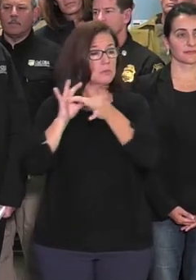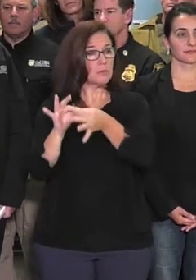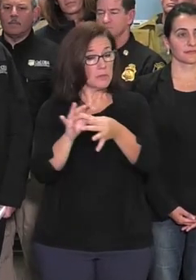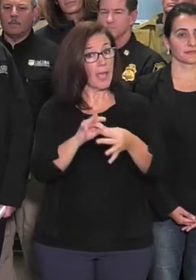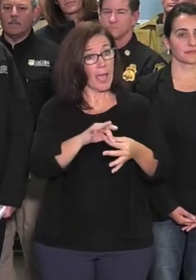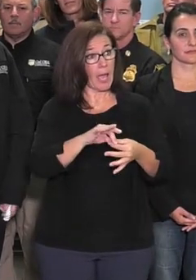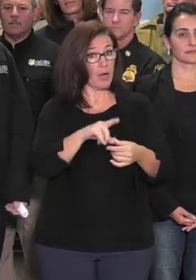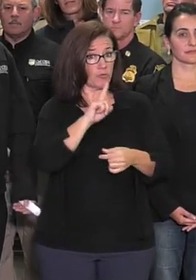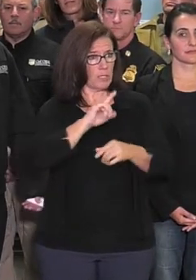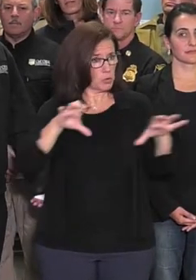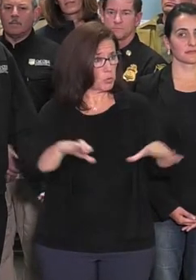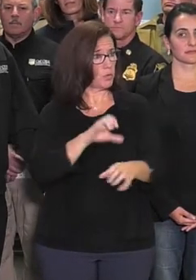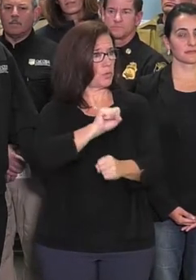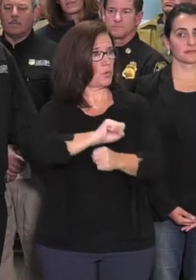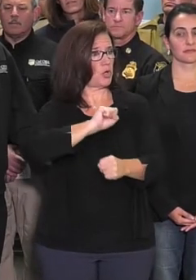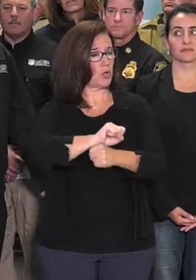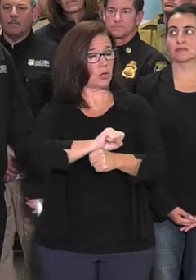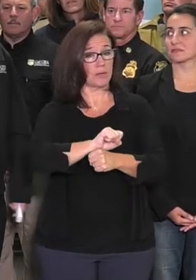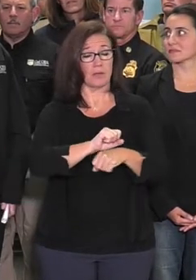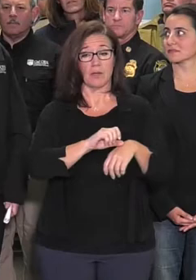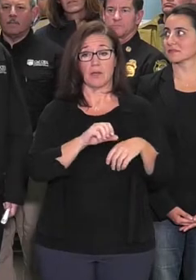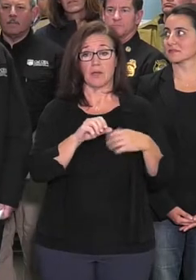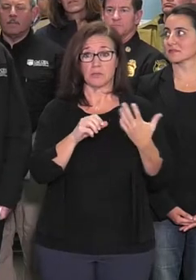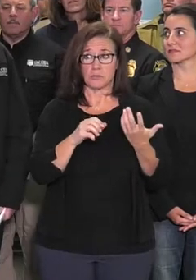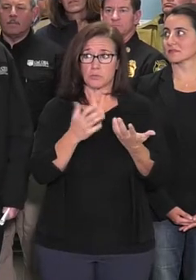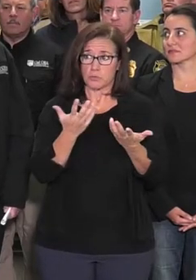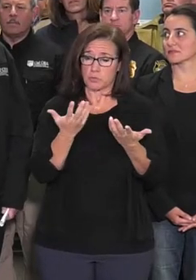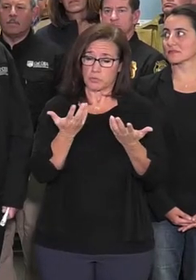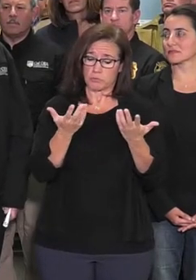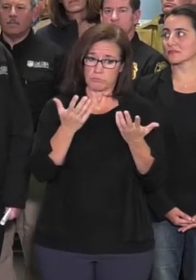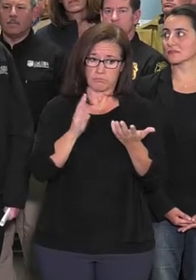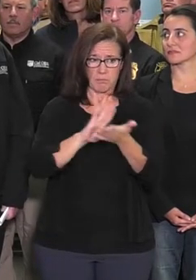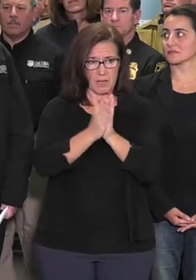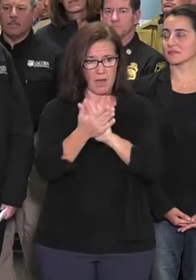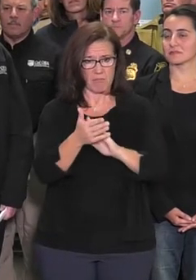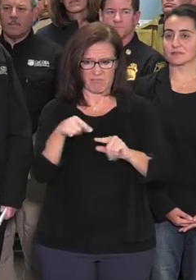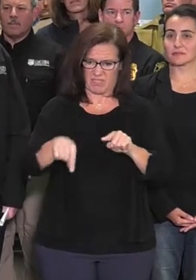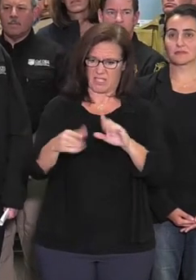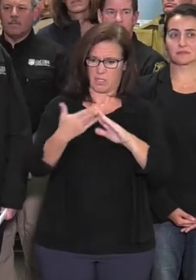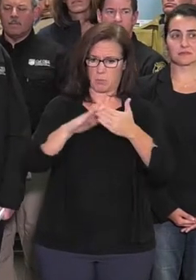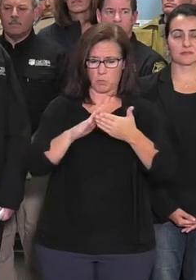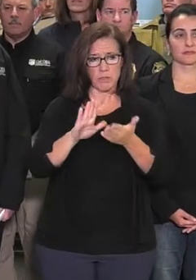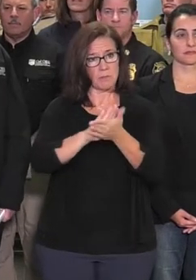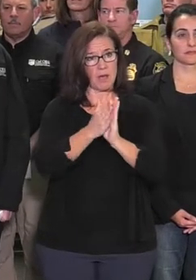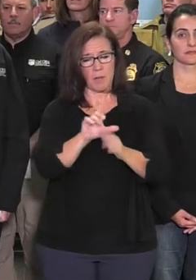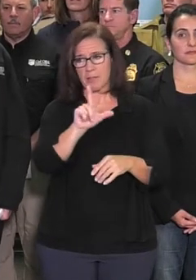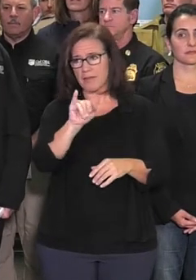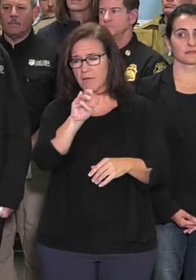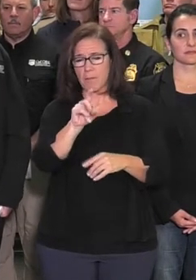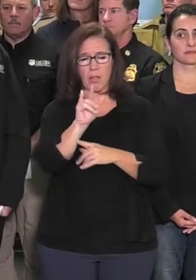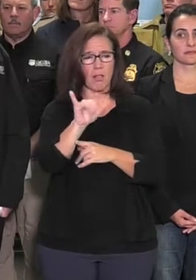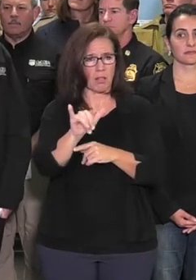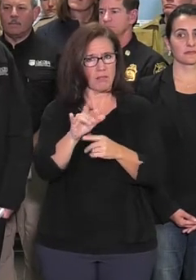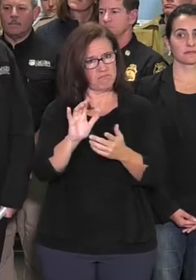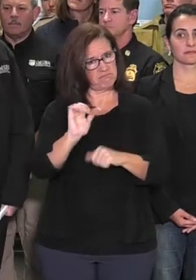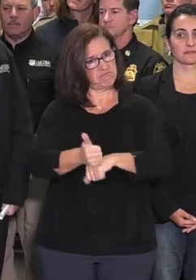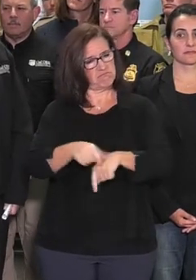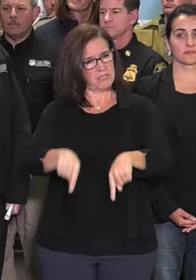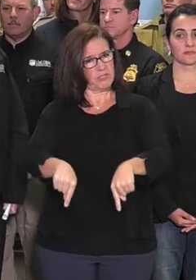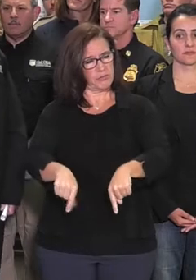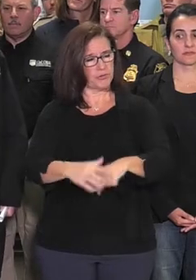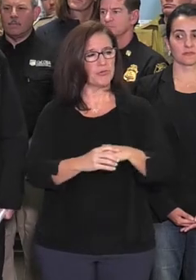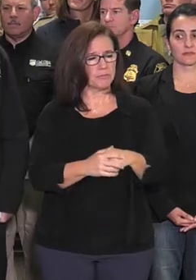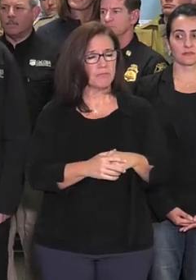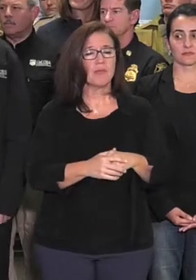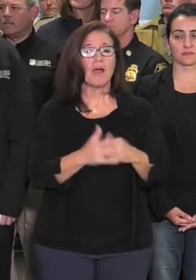we need to make our communities livable now and into the distant future. Thank you. I think